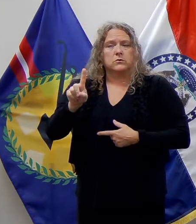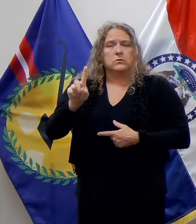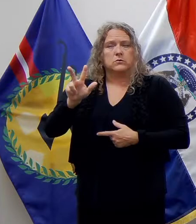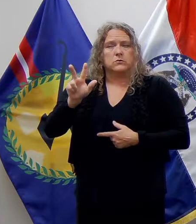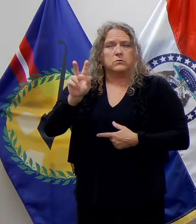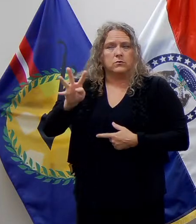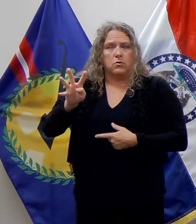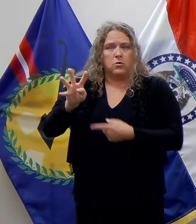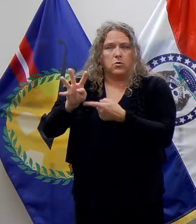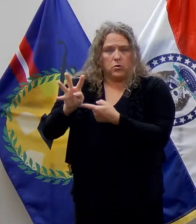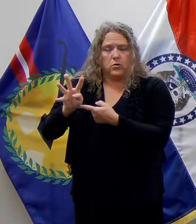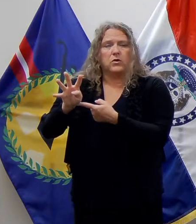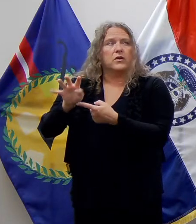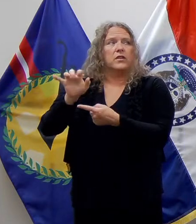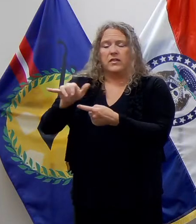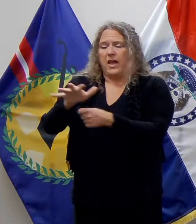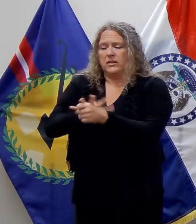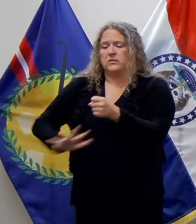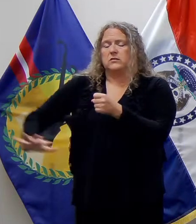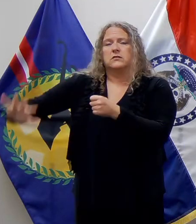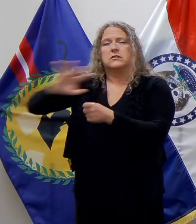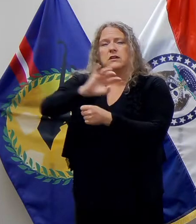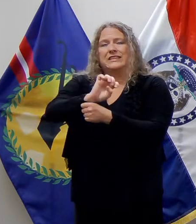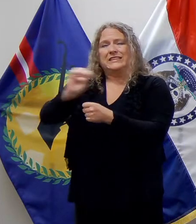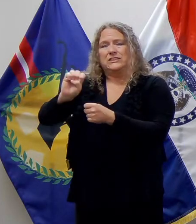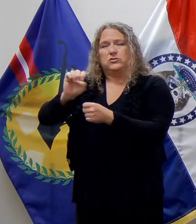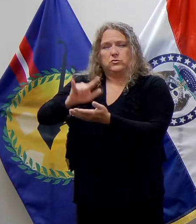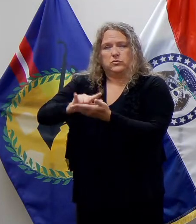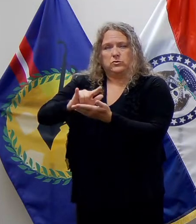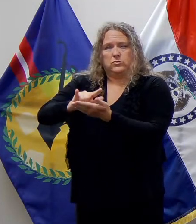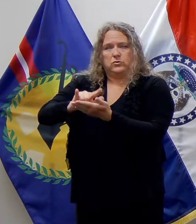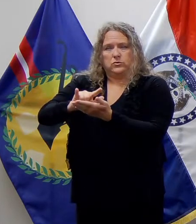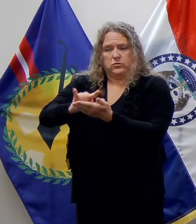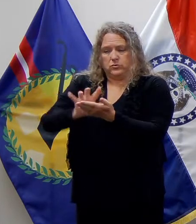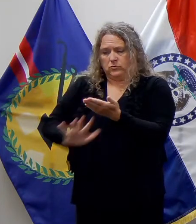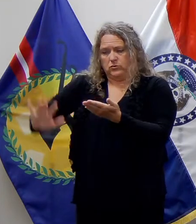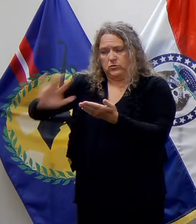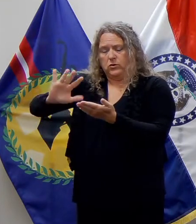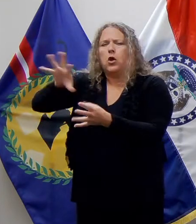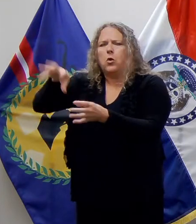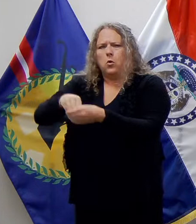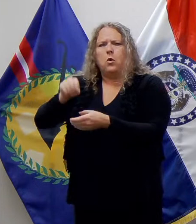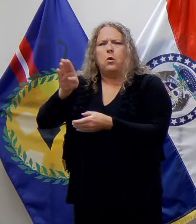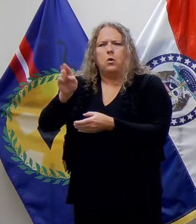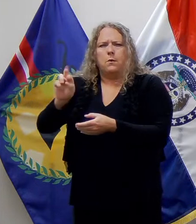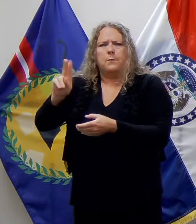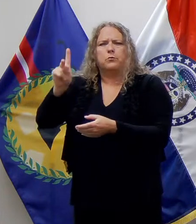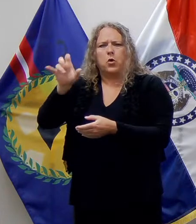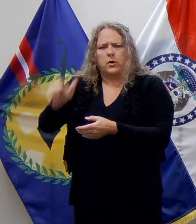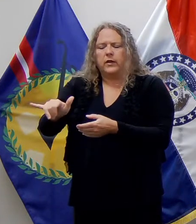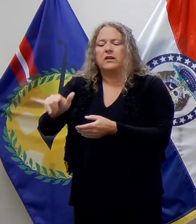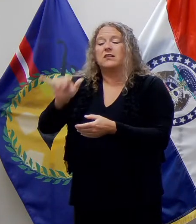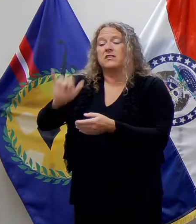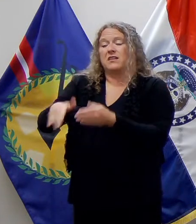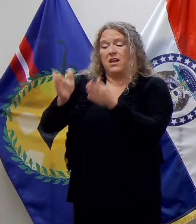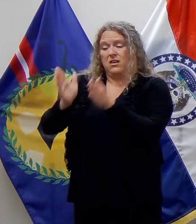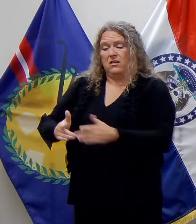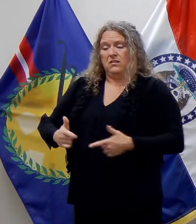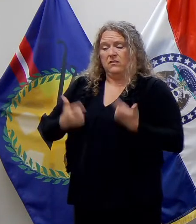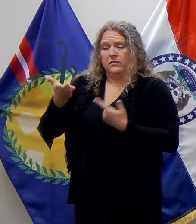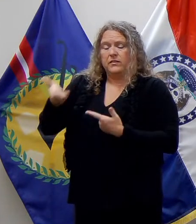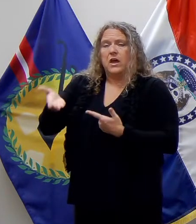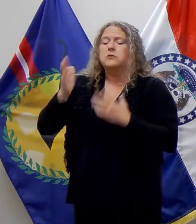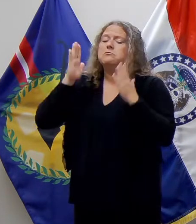63134, the area that wraps around the eastern edge of Lambert Airport and includes Berkeley, a resident can be expected to live to the age